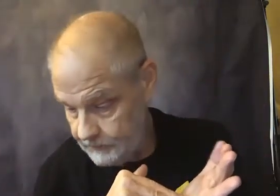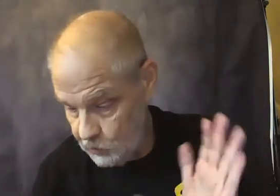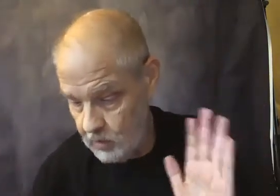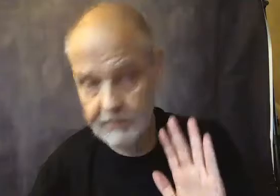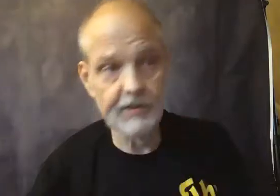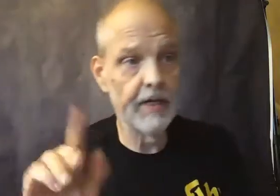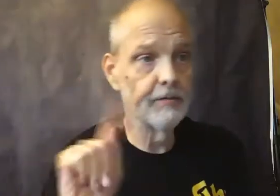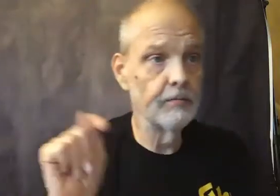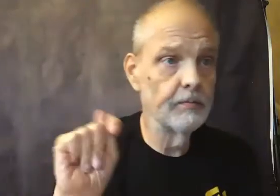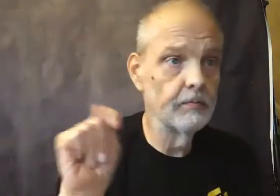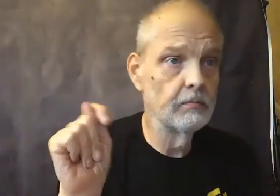Oh, I missed bathroom.